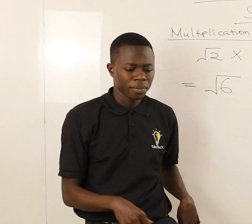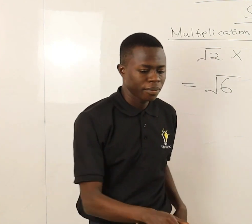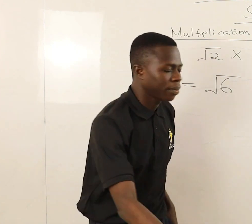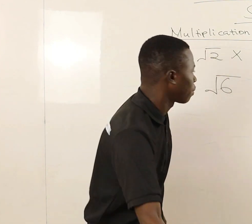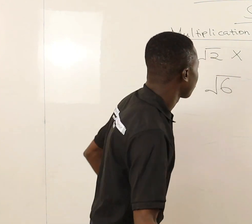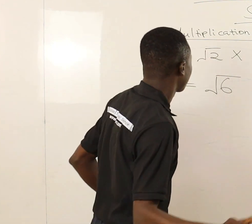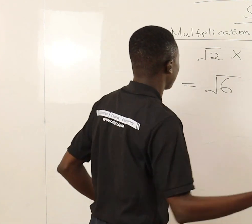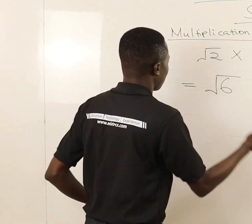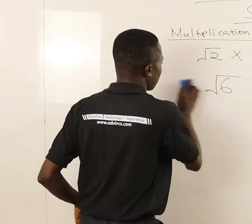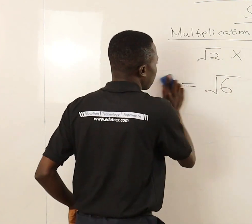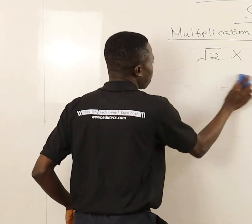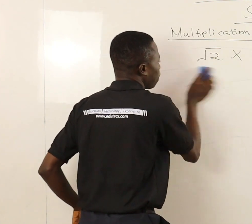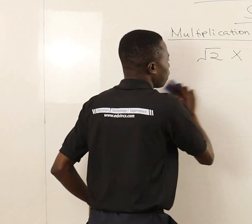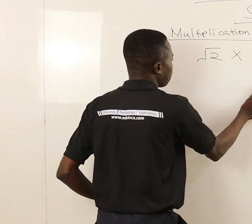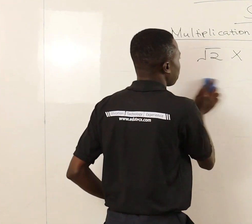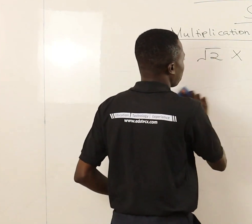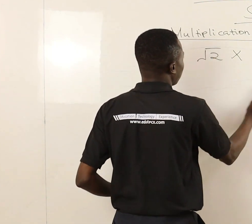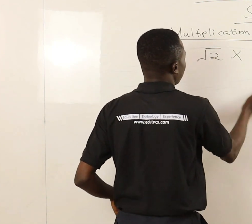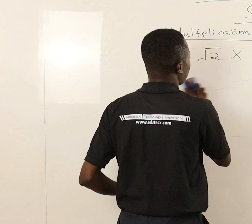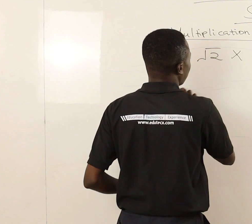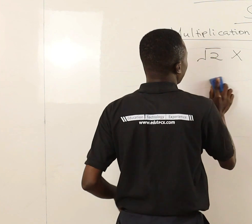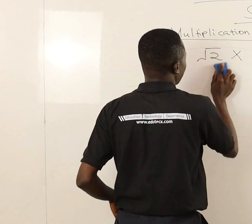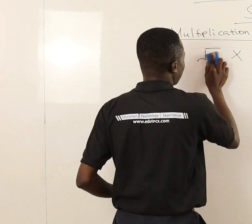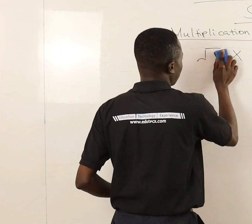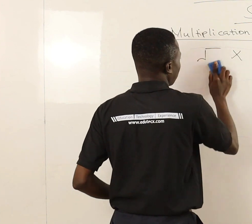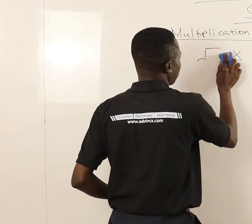of multiplication of sets.